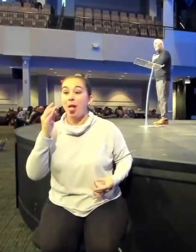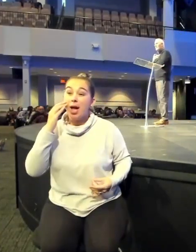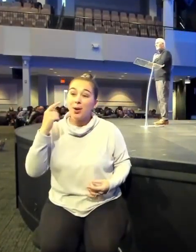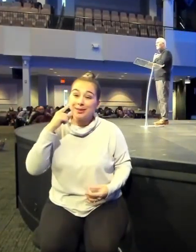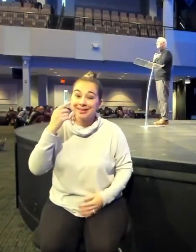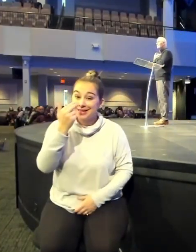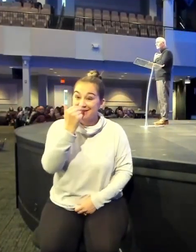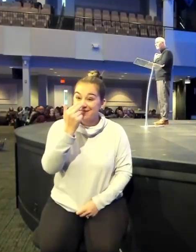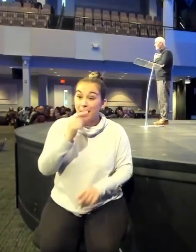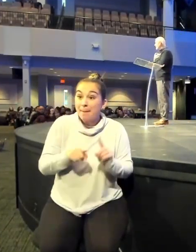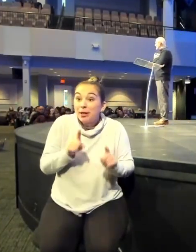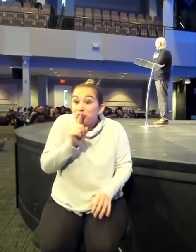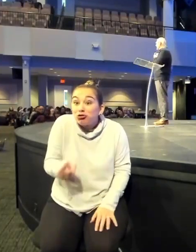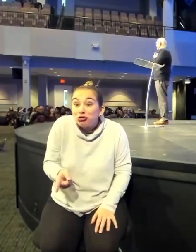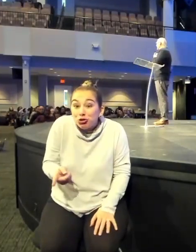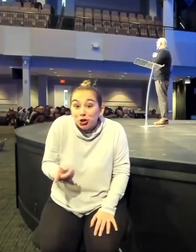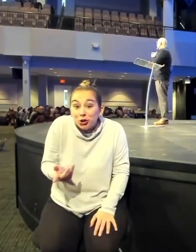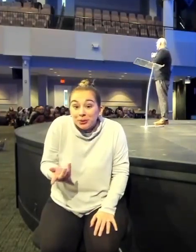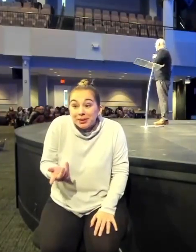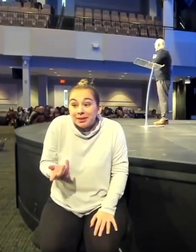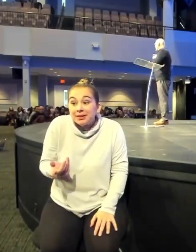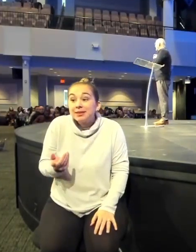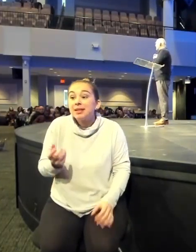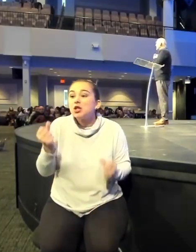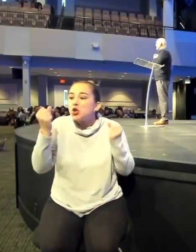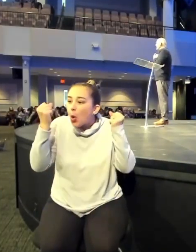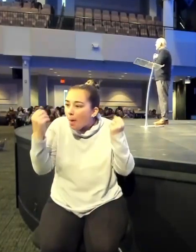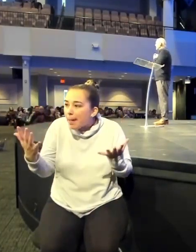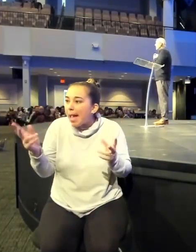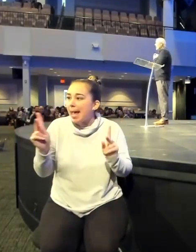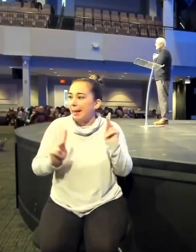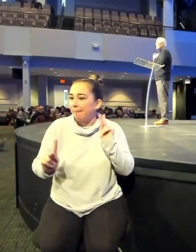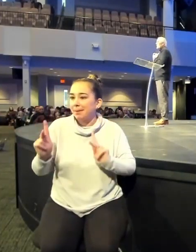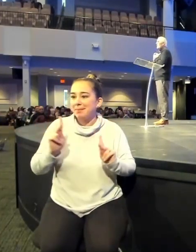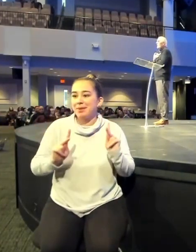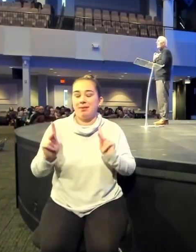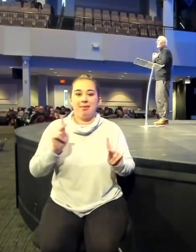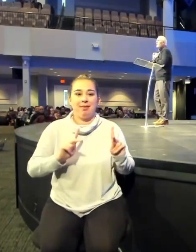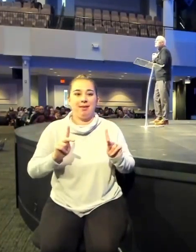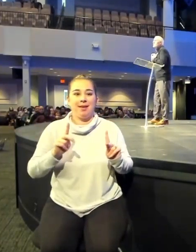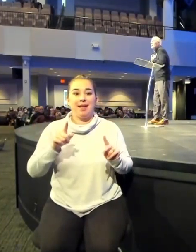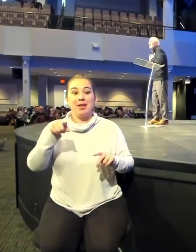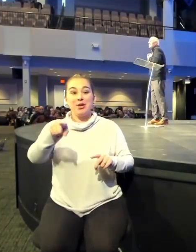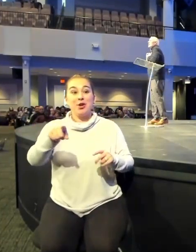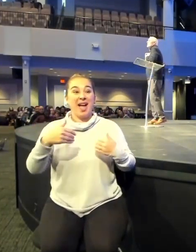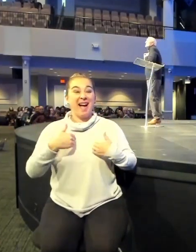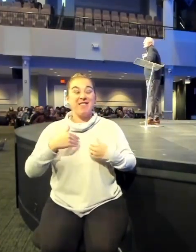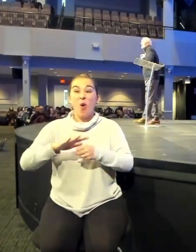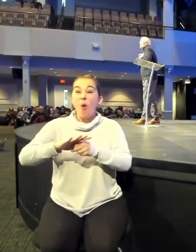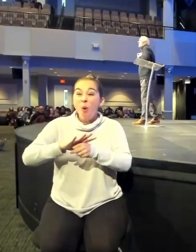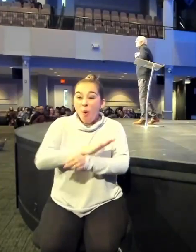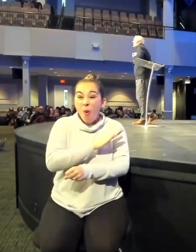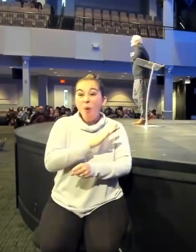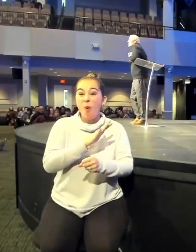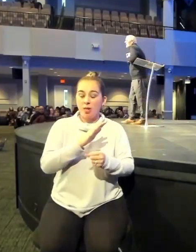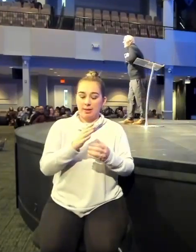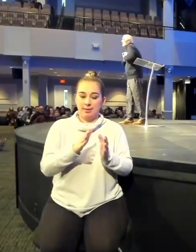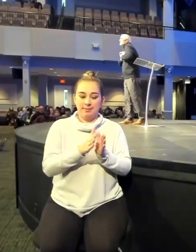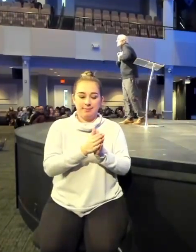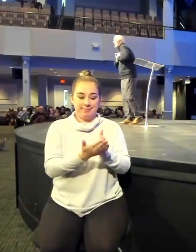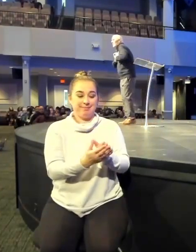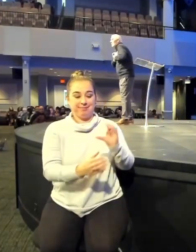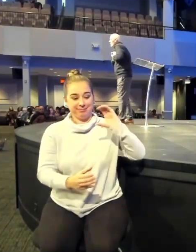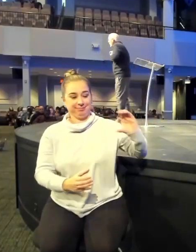sounds funny, but it's true. So many people are carrying. Think about it. If you were carrying a whole set of encyclopedias